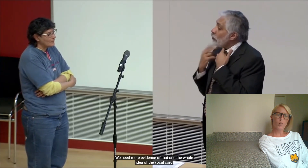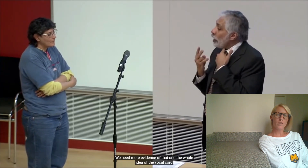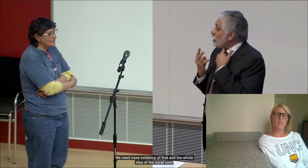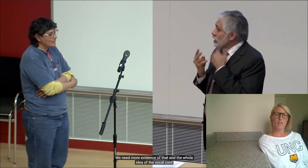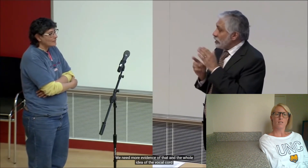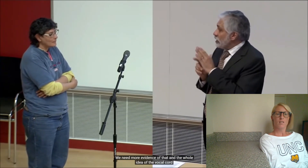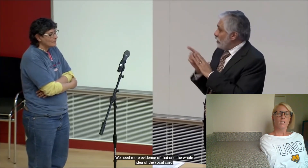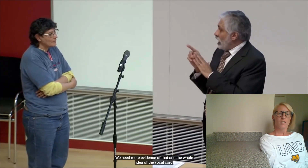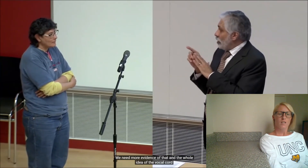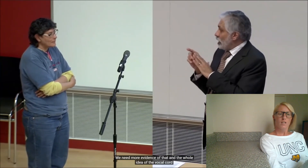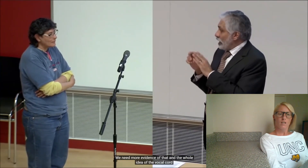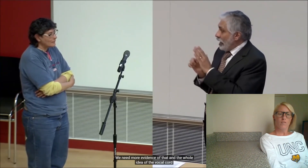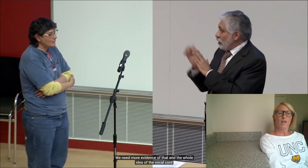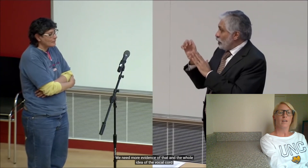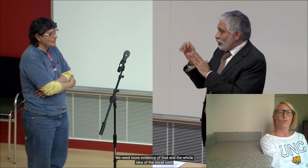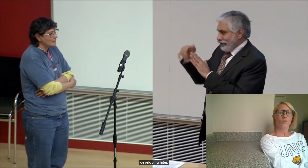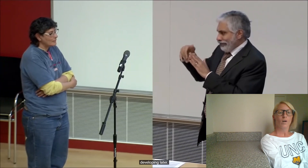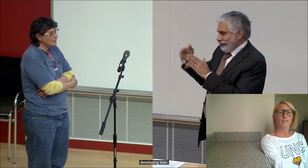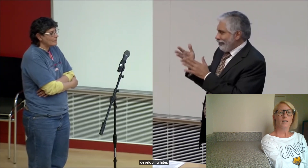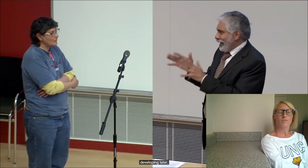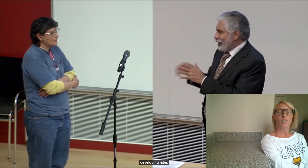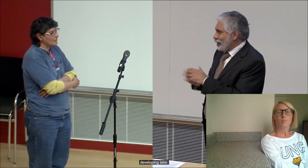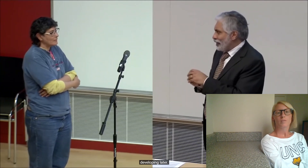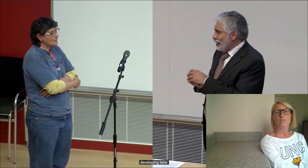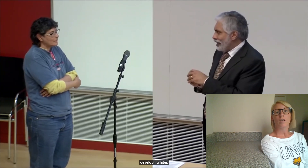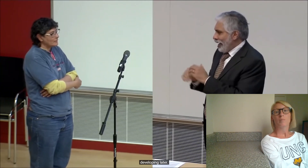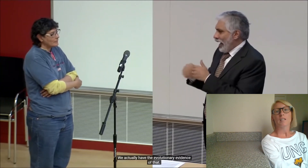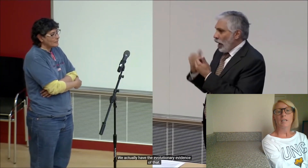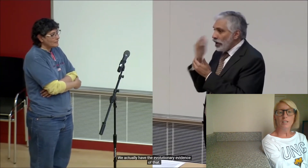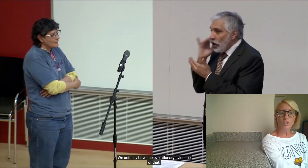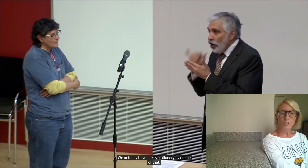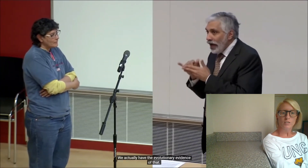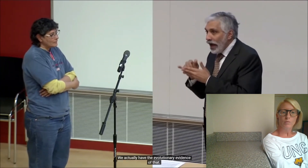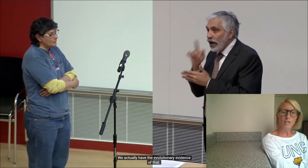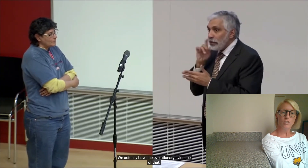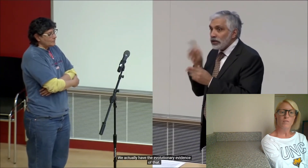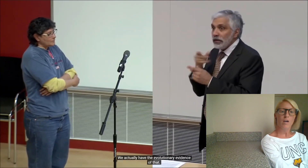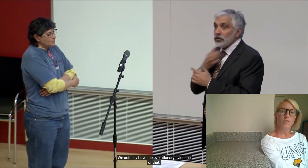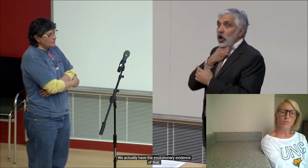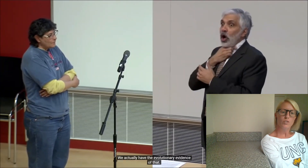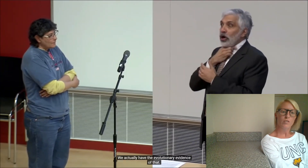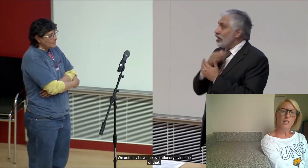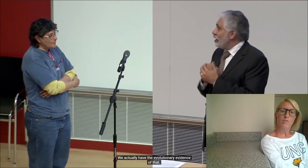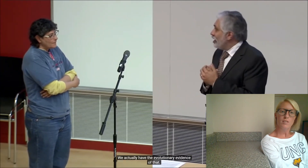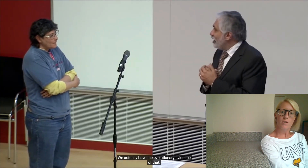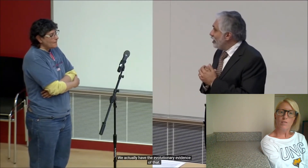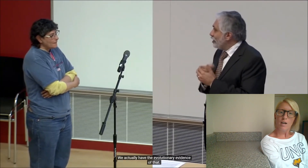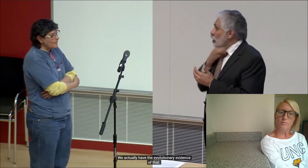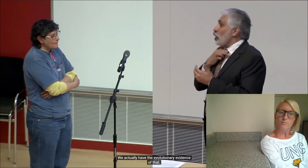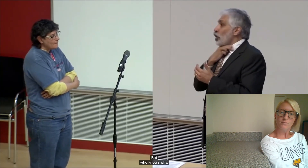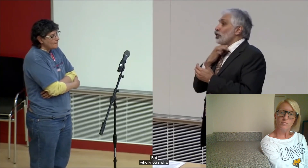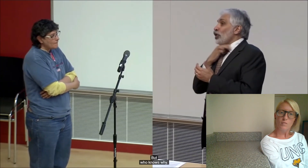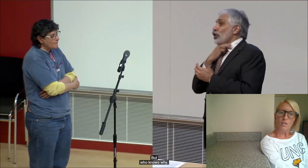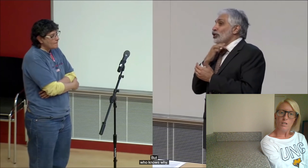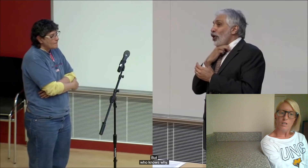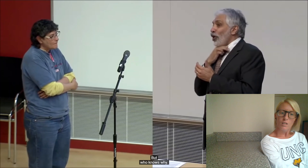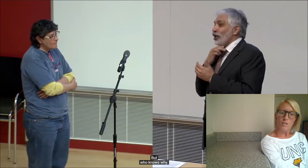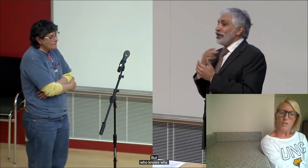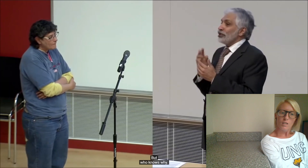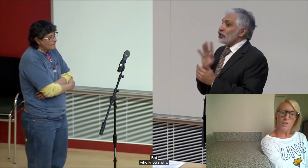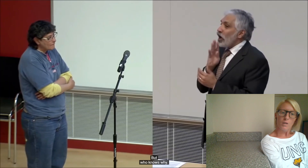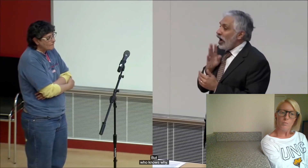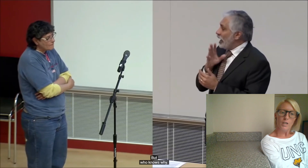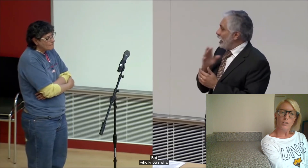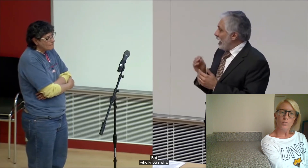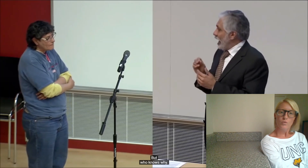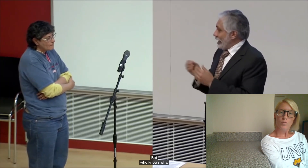evidence of that, and the whole idea of the vocal cord developing later. We actually have the evolutionary evidence of that, but